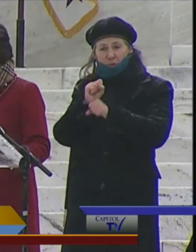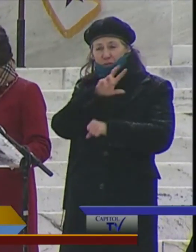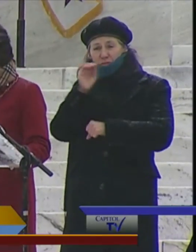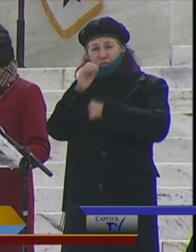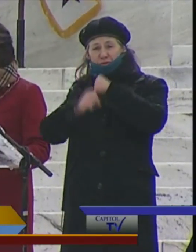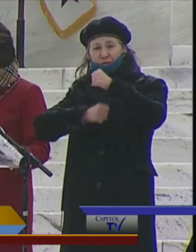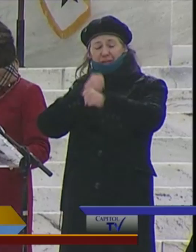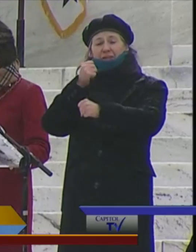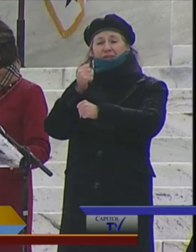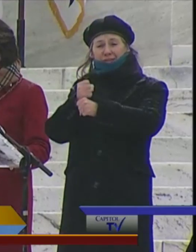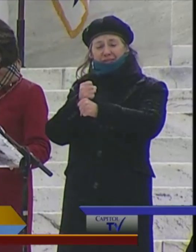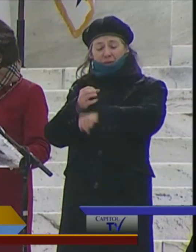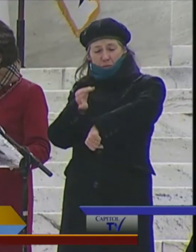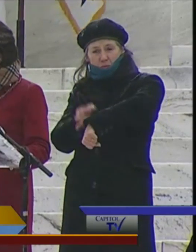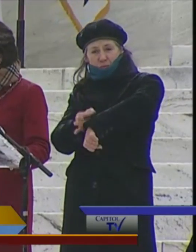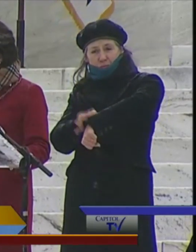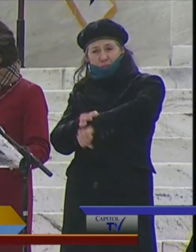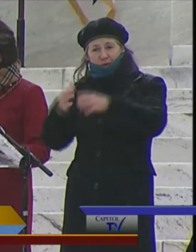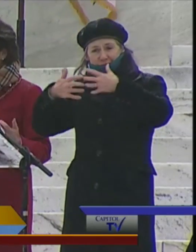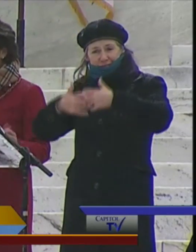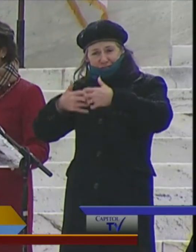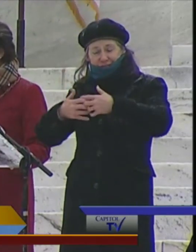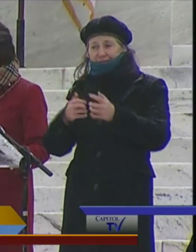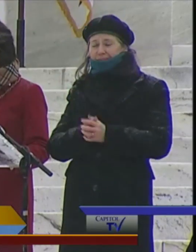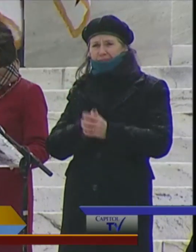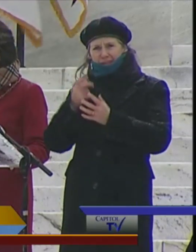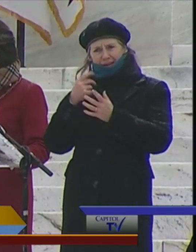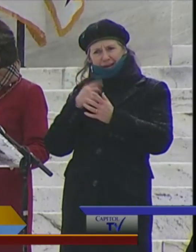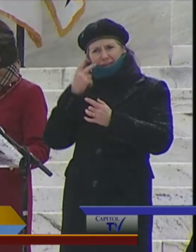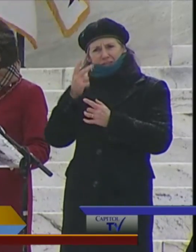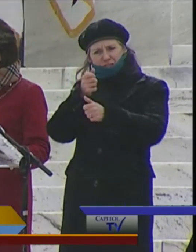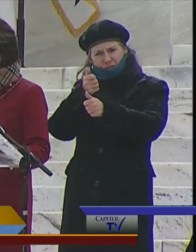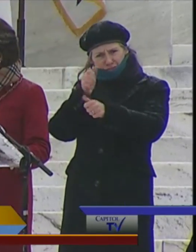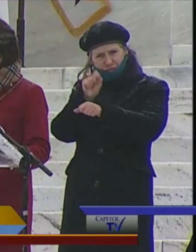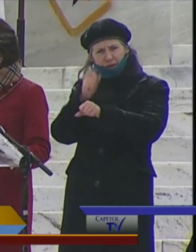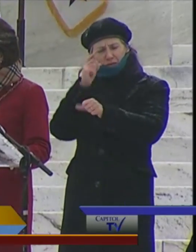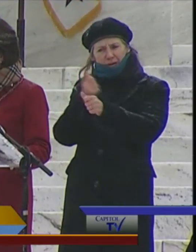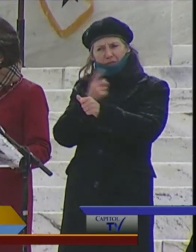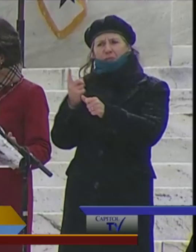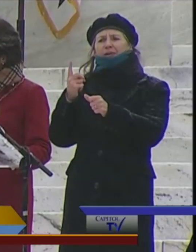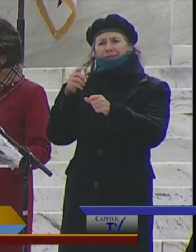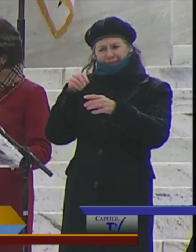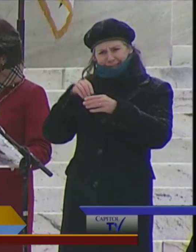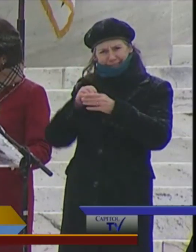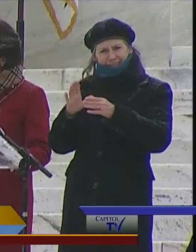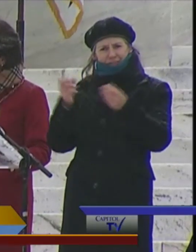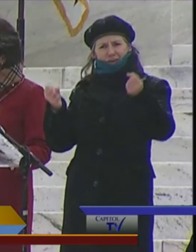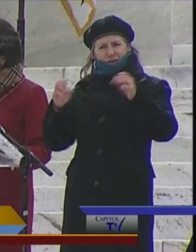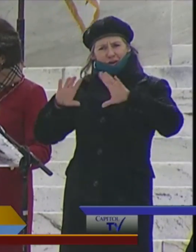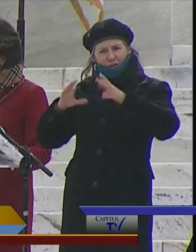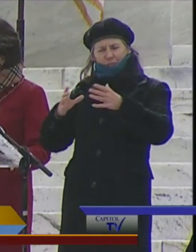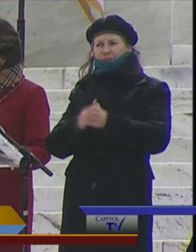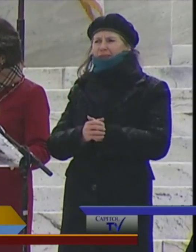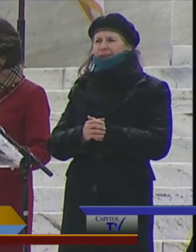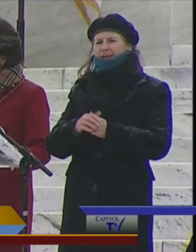decades at the Bulliver Watch Factory. As a kid, I saw there was a job for everybody in his carpool. But I also remember him